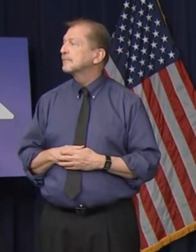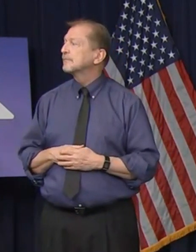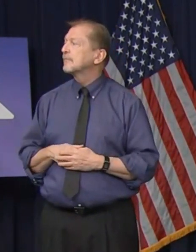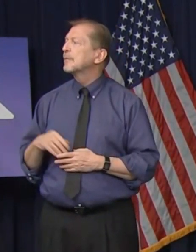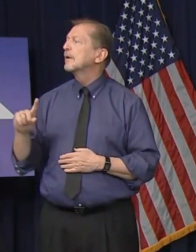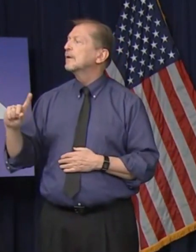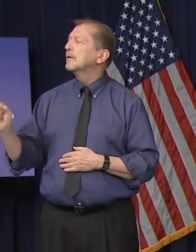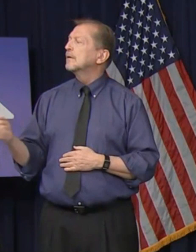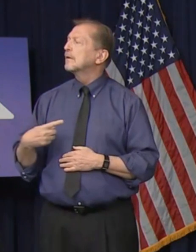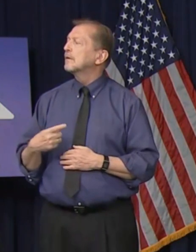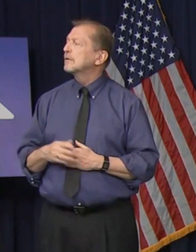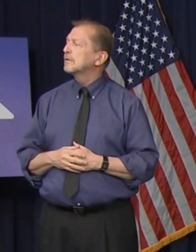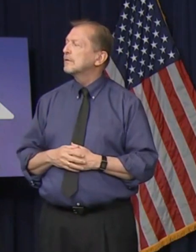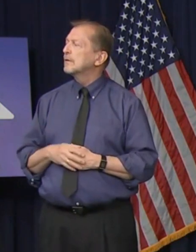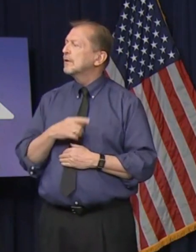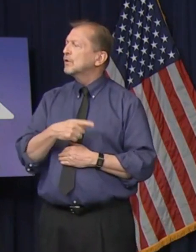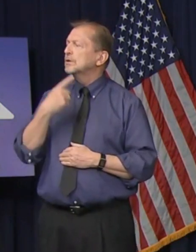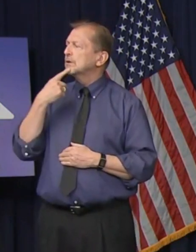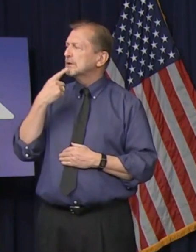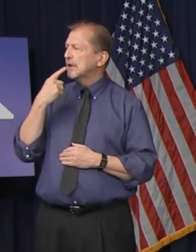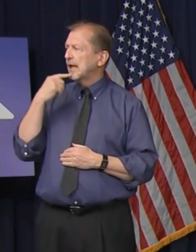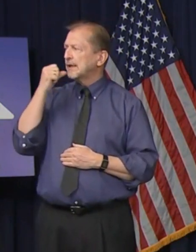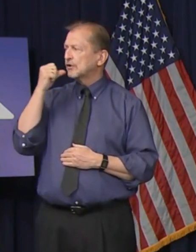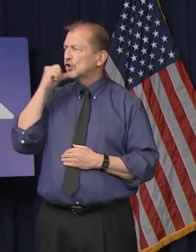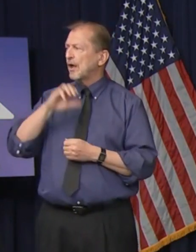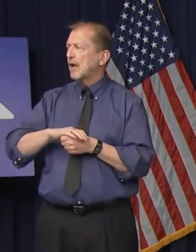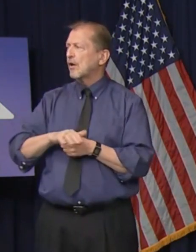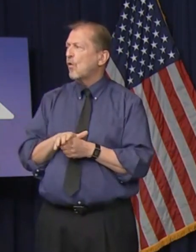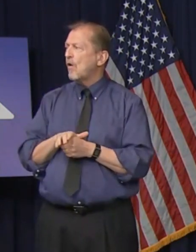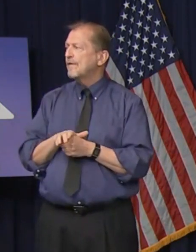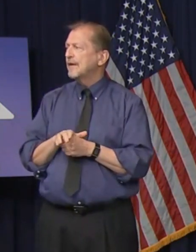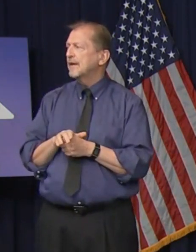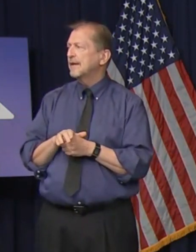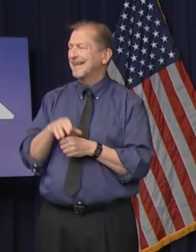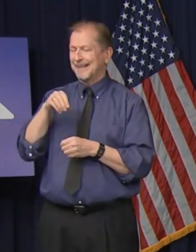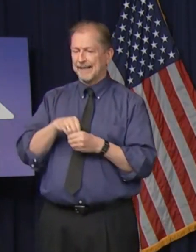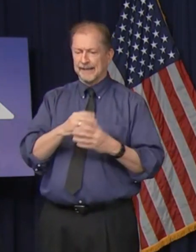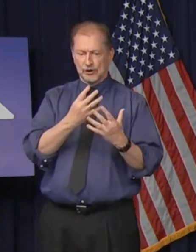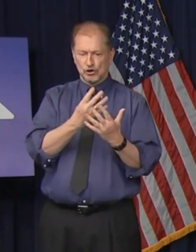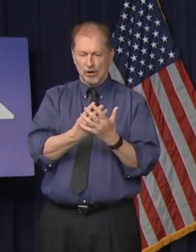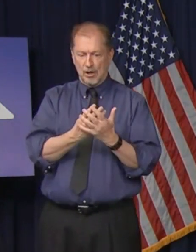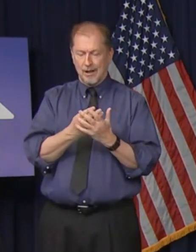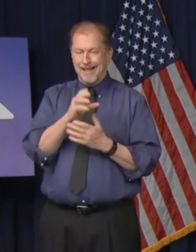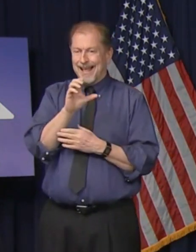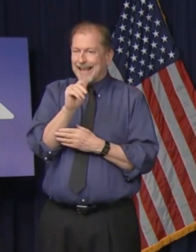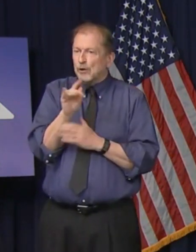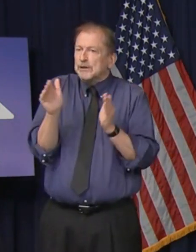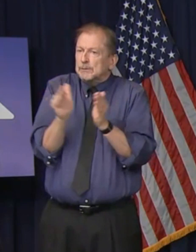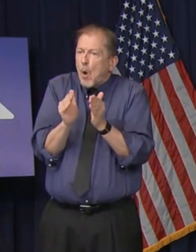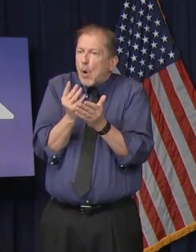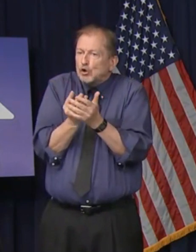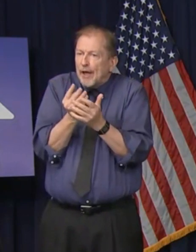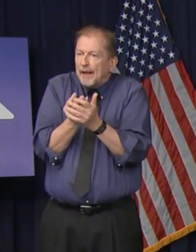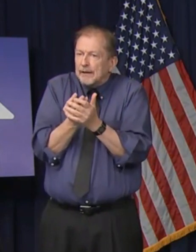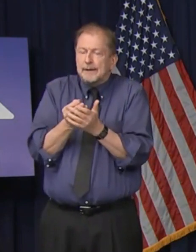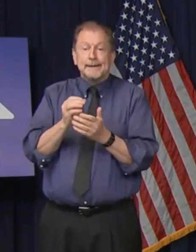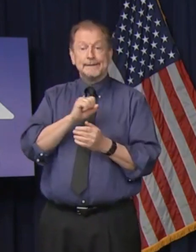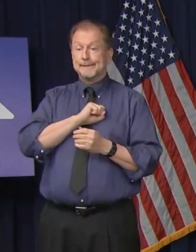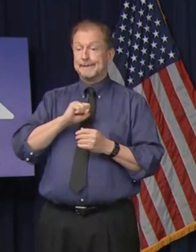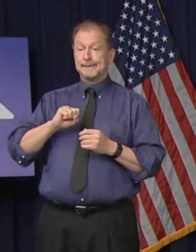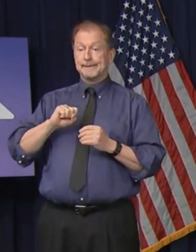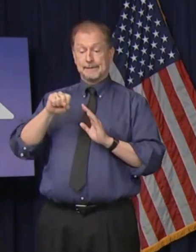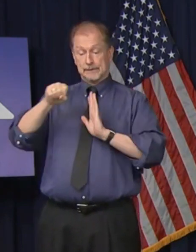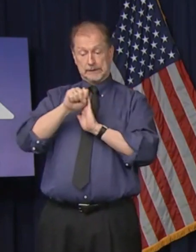Hannah at the Daily Line. Governor, you said yesterday that COVID cases in county jails aren't being monitored by the state. Why? And do you know of any